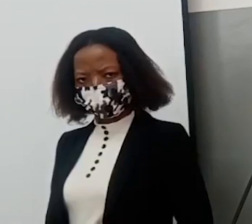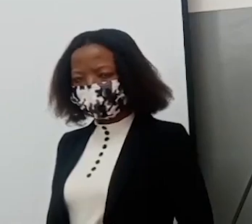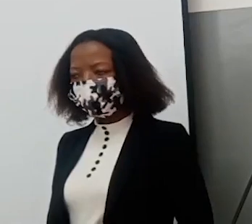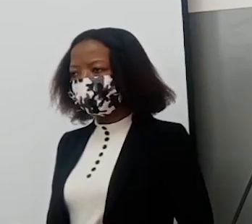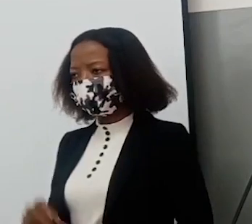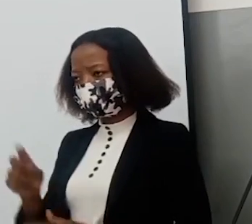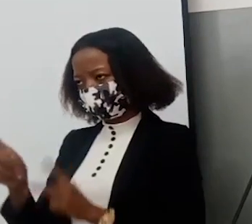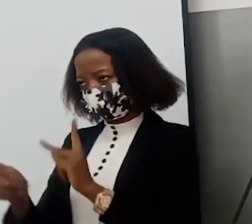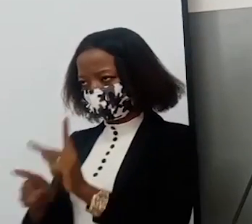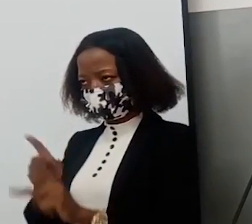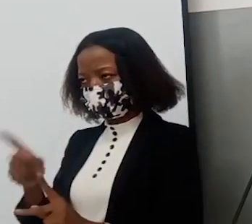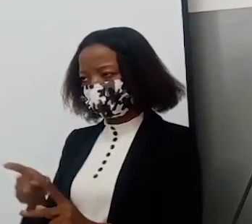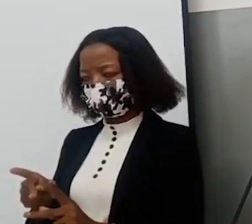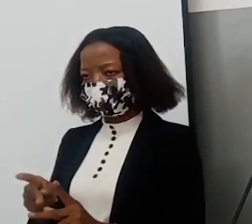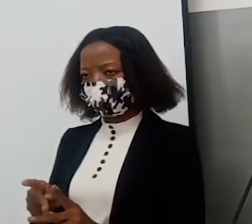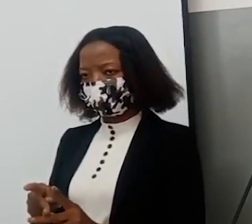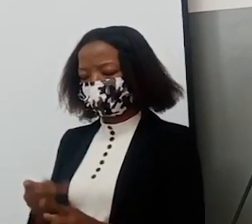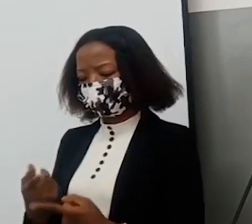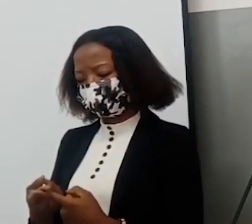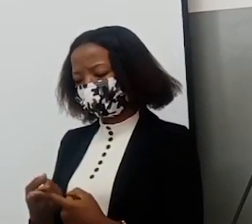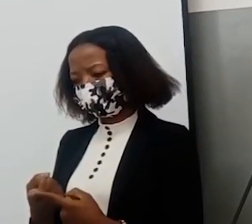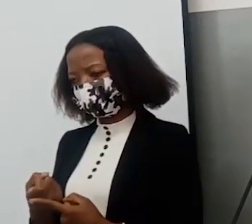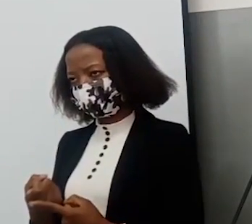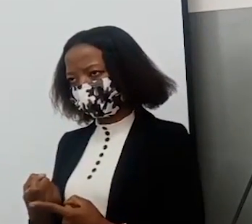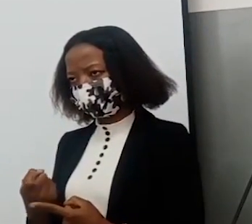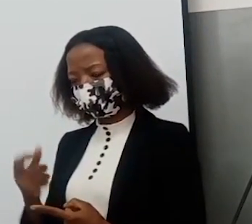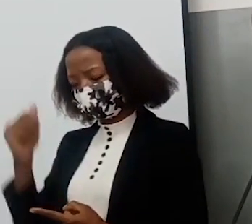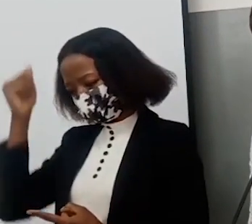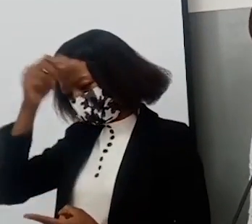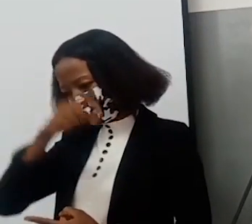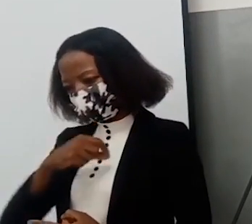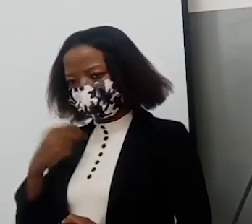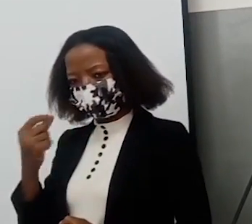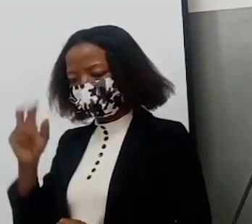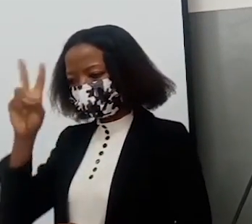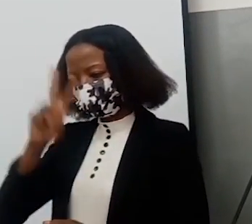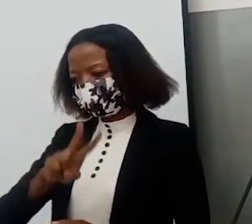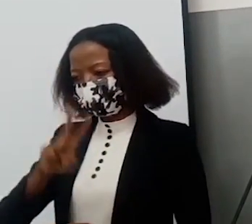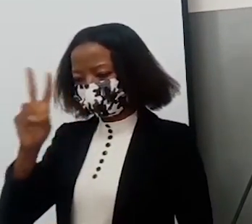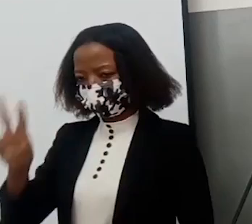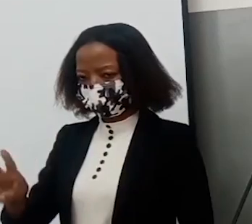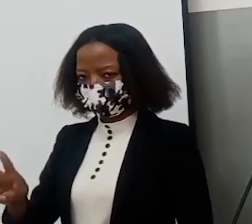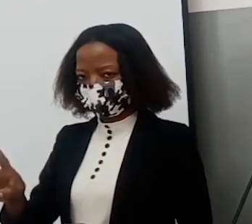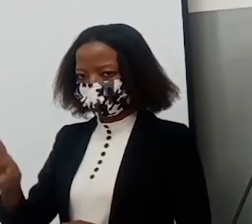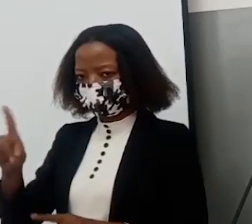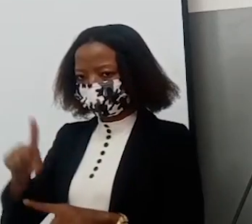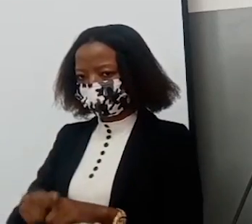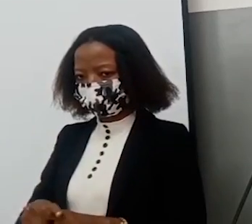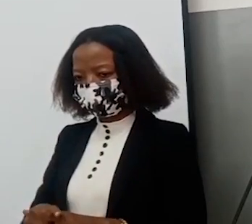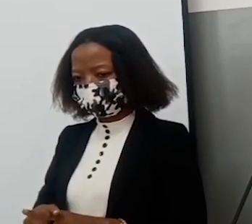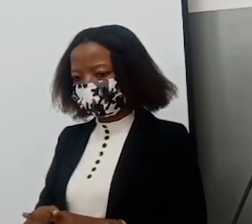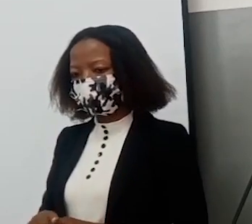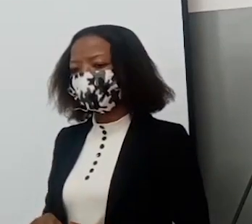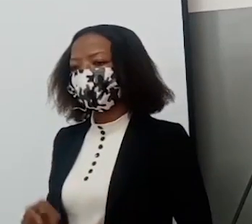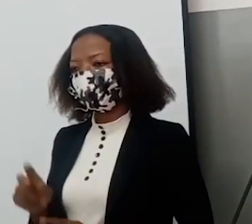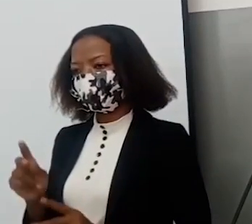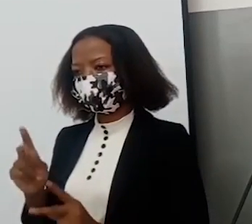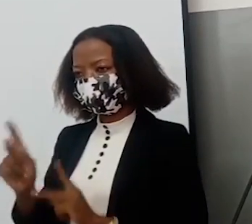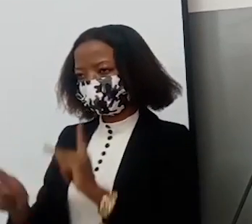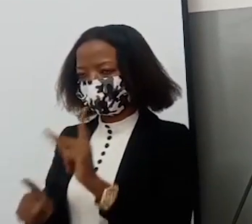population, and since the vaccination is by phase, we have covered 22% of the